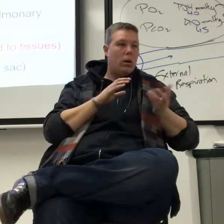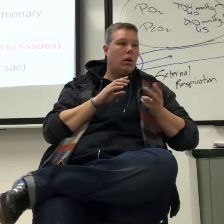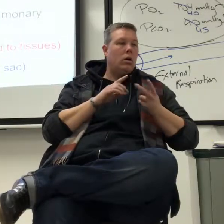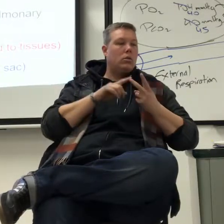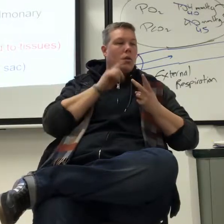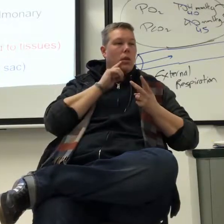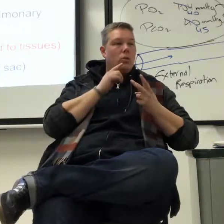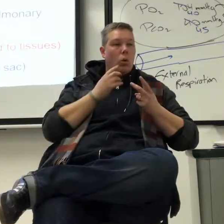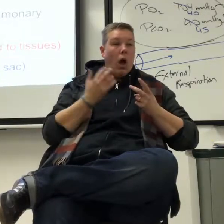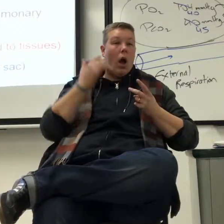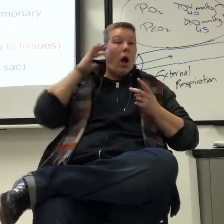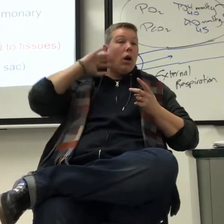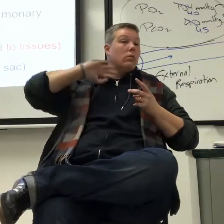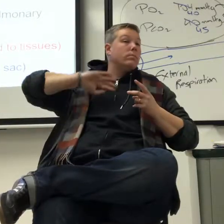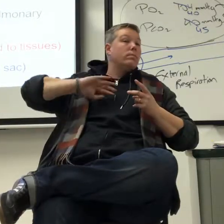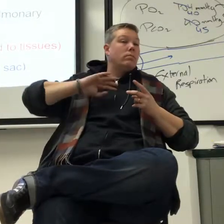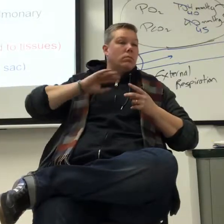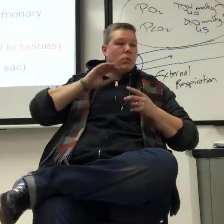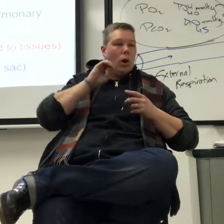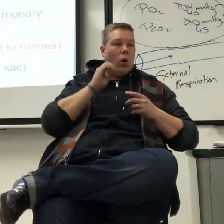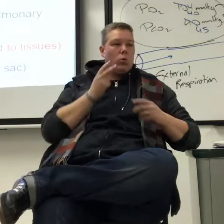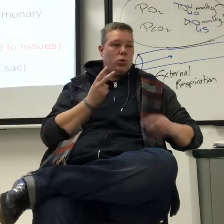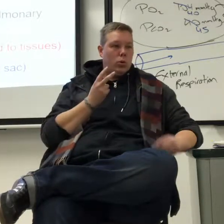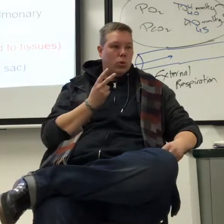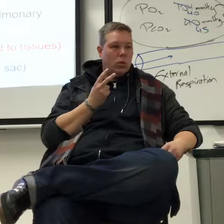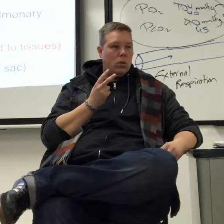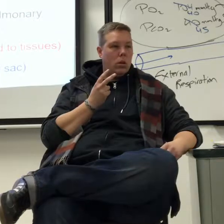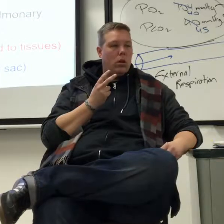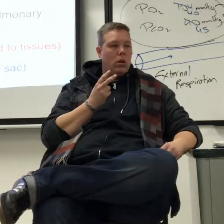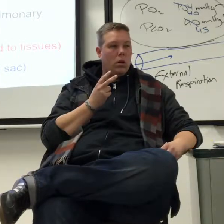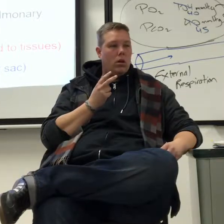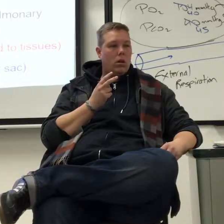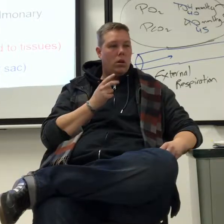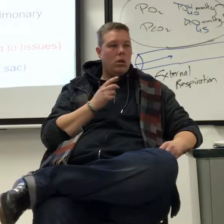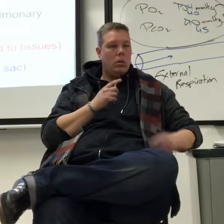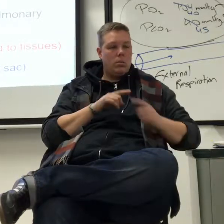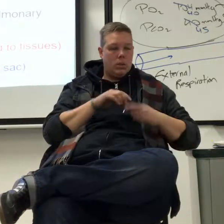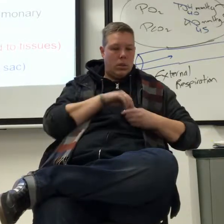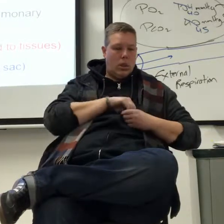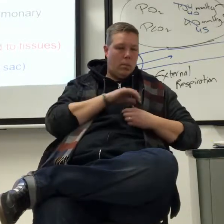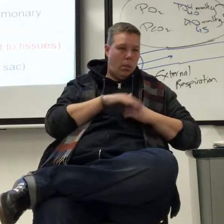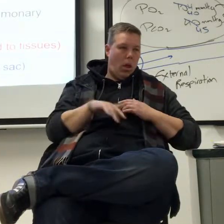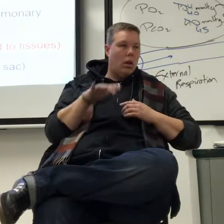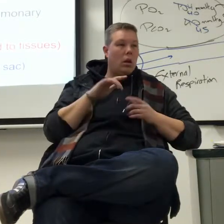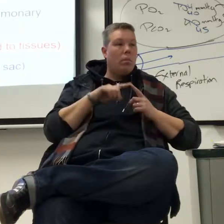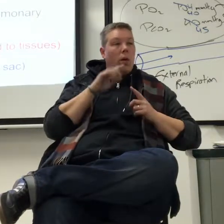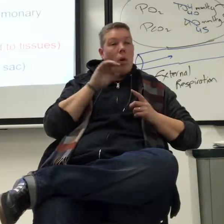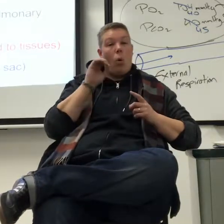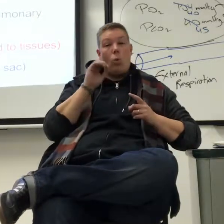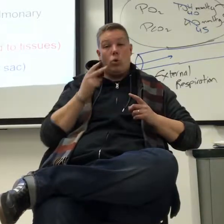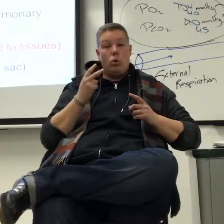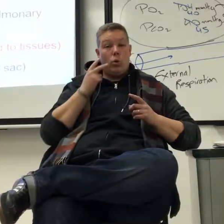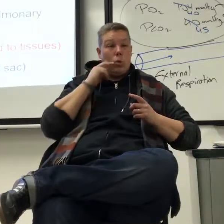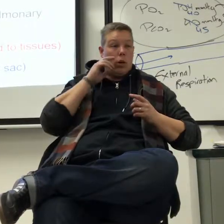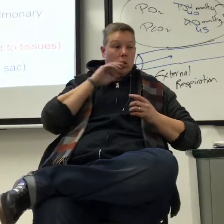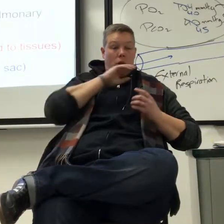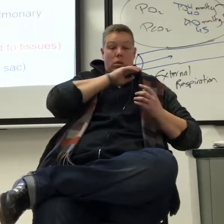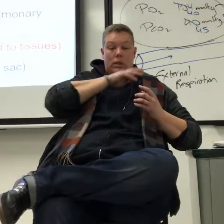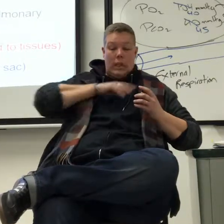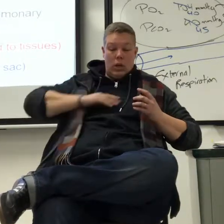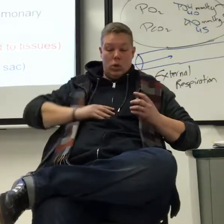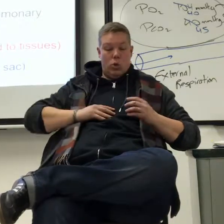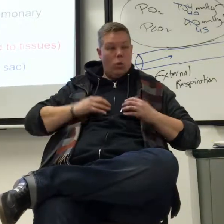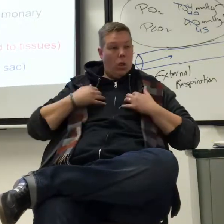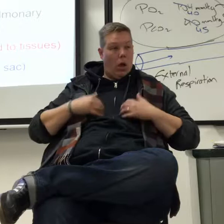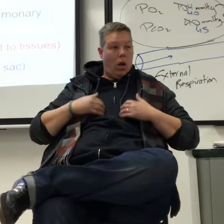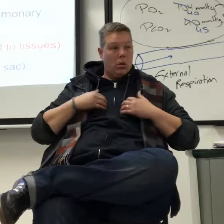keep oxygen high. You want to take that away in the blood. Okay. You deliver the O2 to the alveolar space so you can breathe it